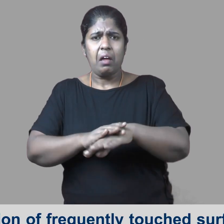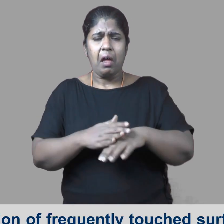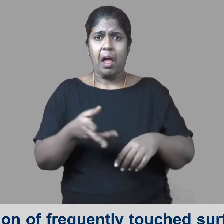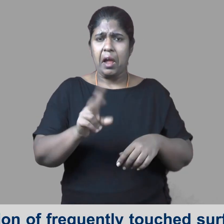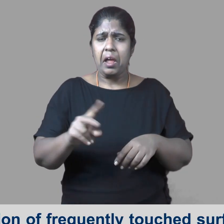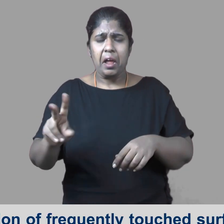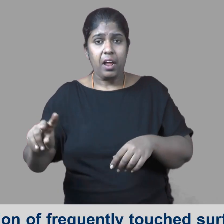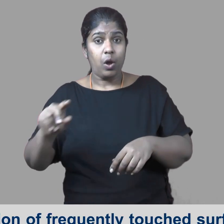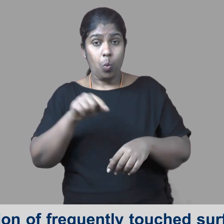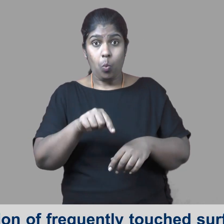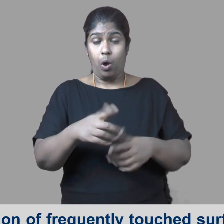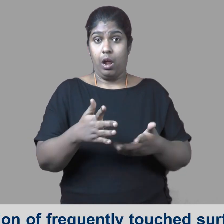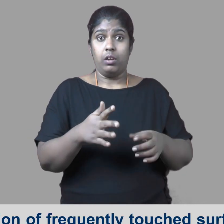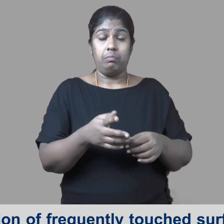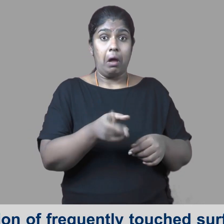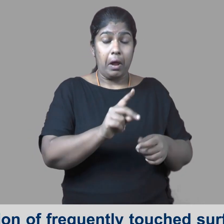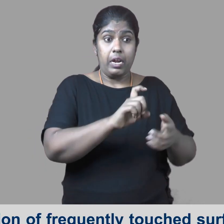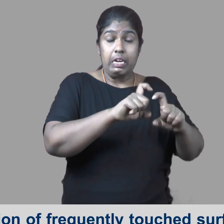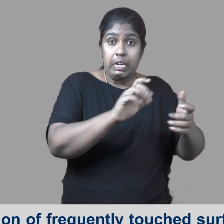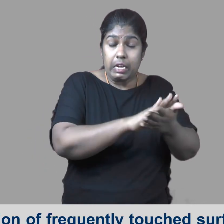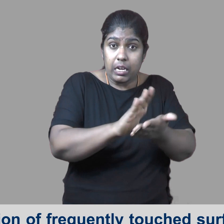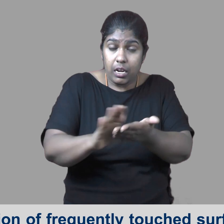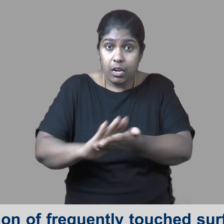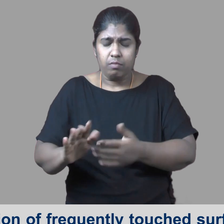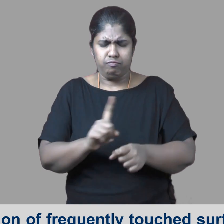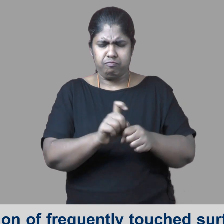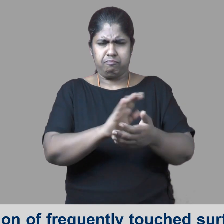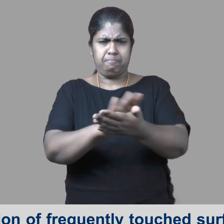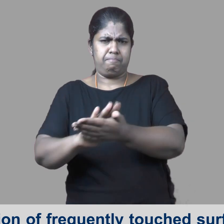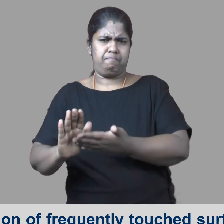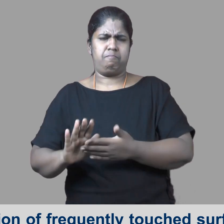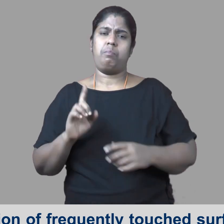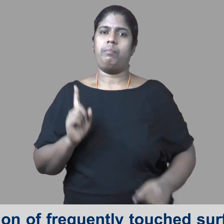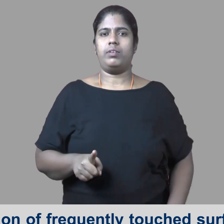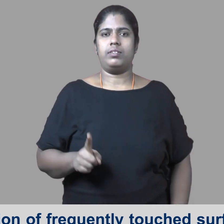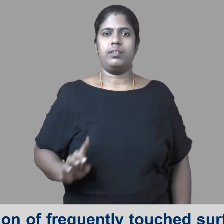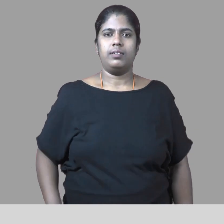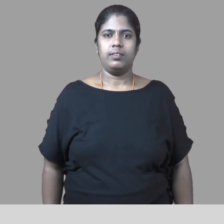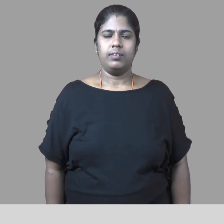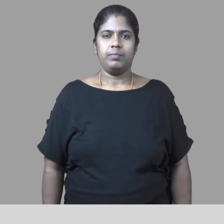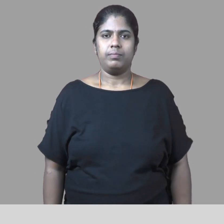Cleaning and regular disinfection of frequently touched surfaces to be made